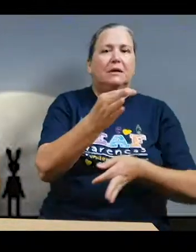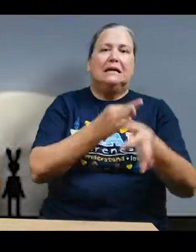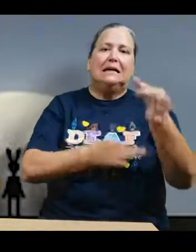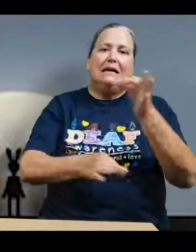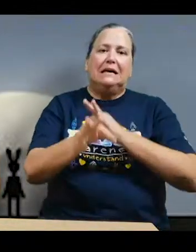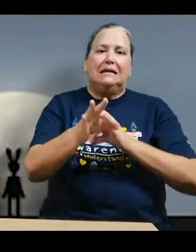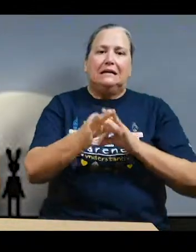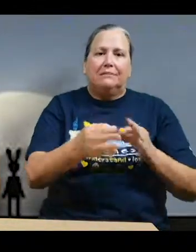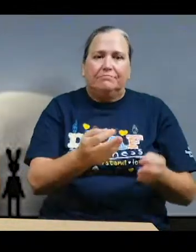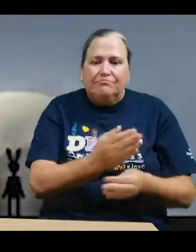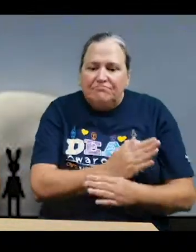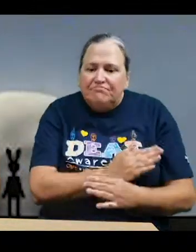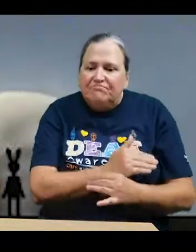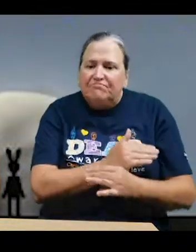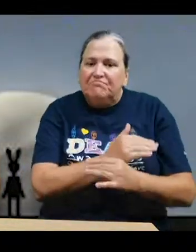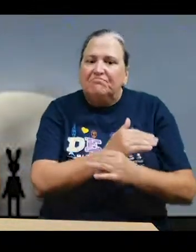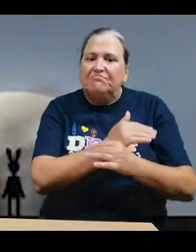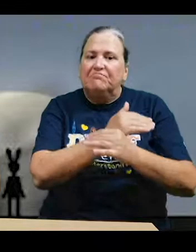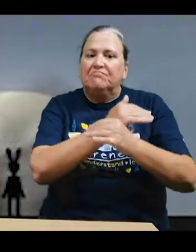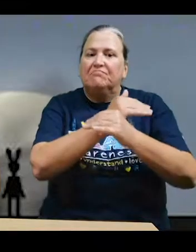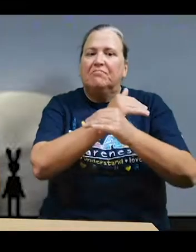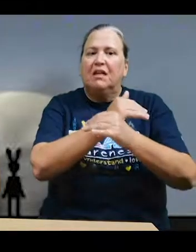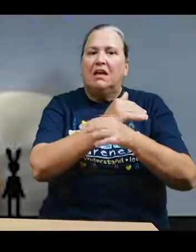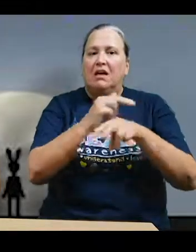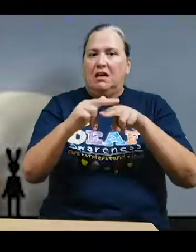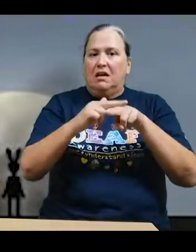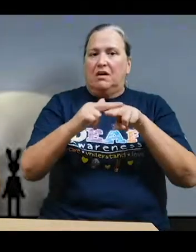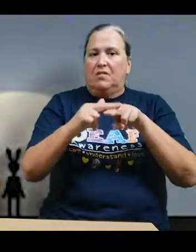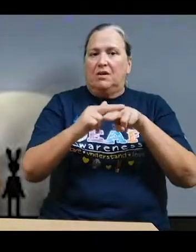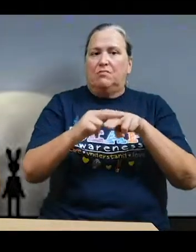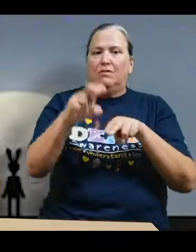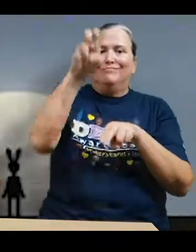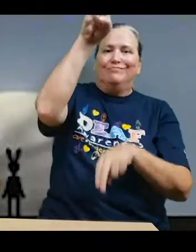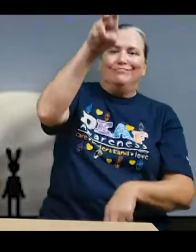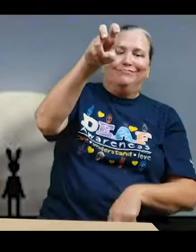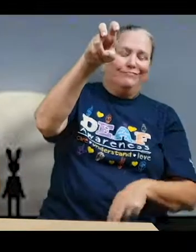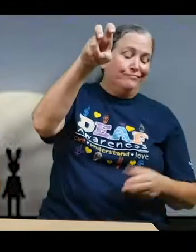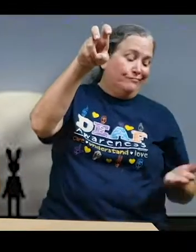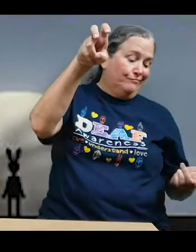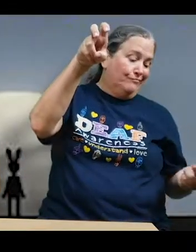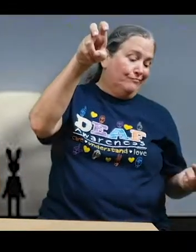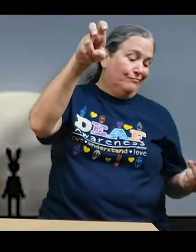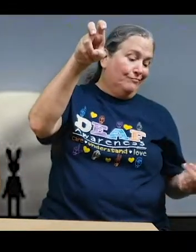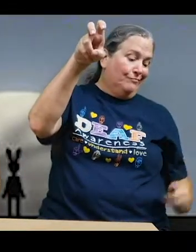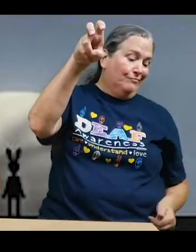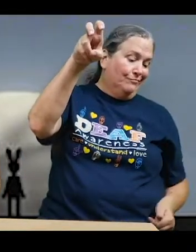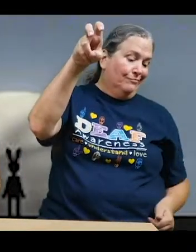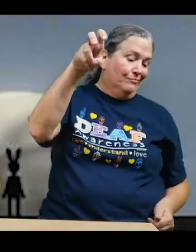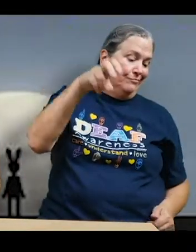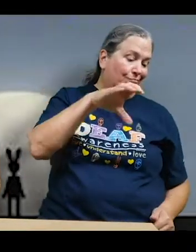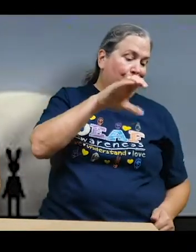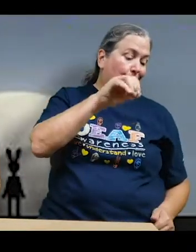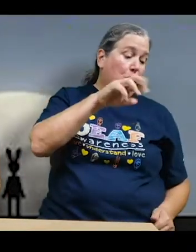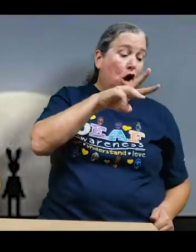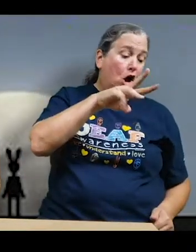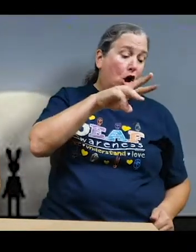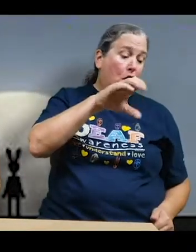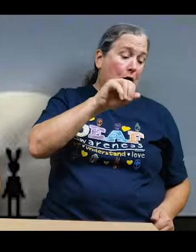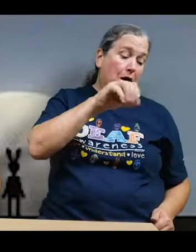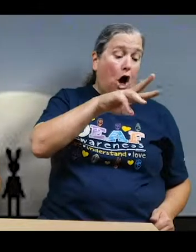have risen up and sat on top of the train and laughed at the man. Caw, caw,